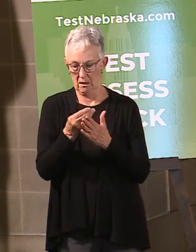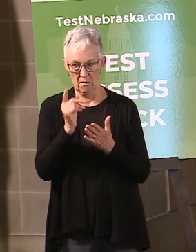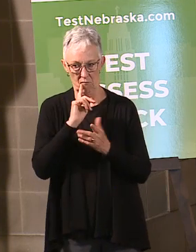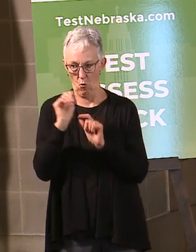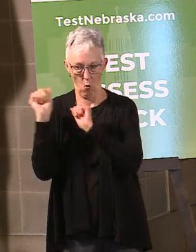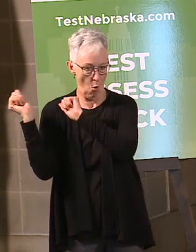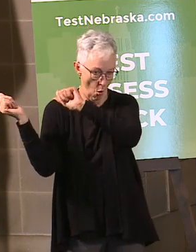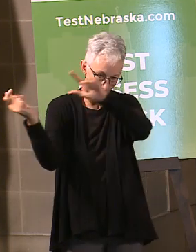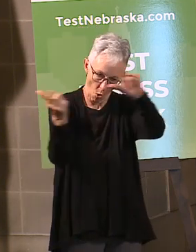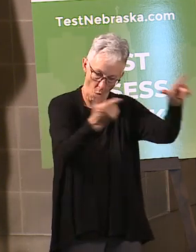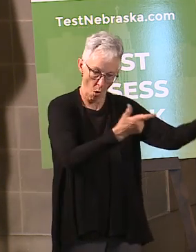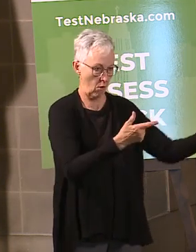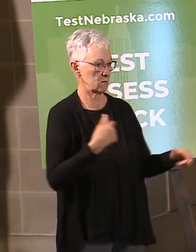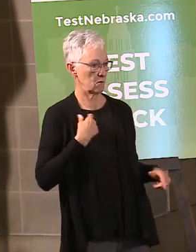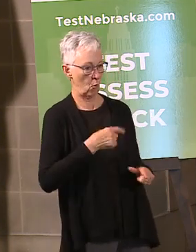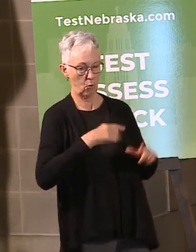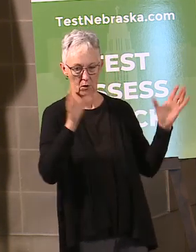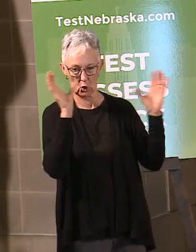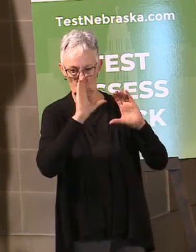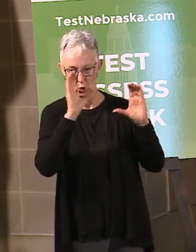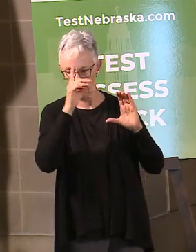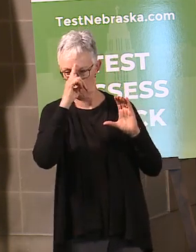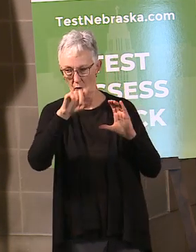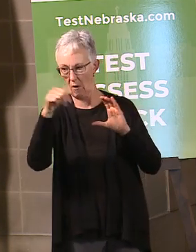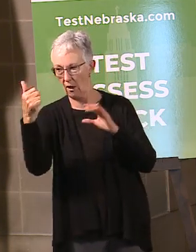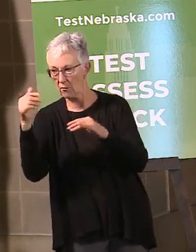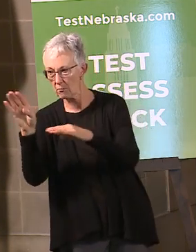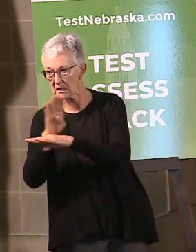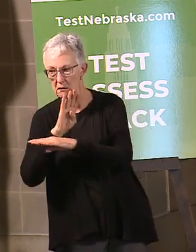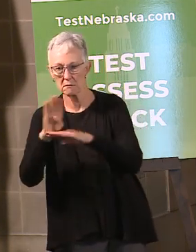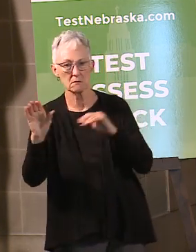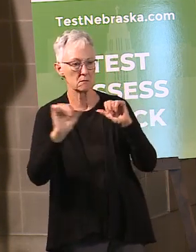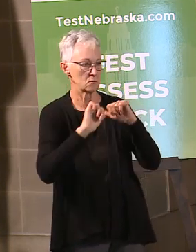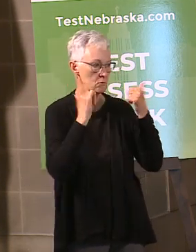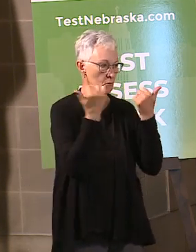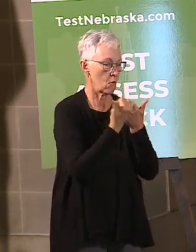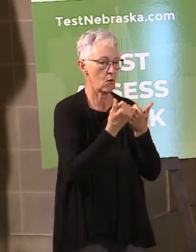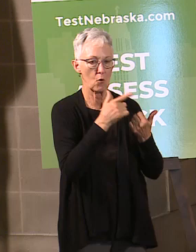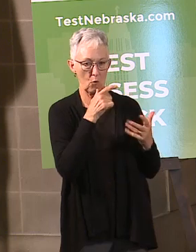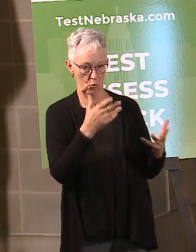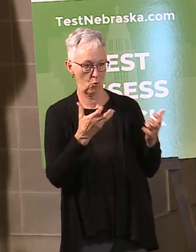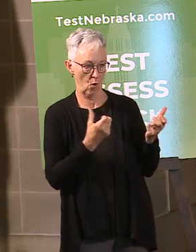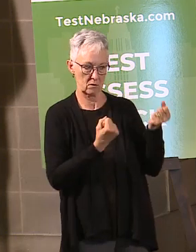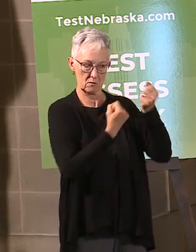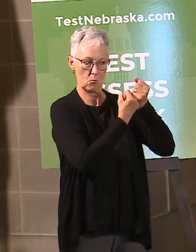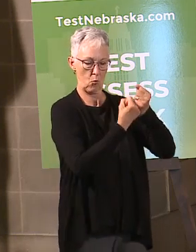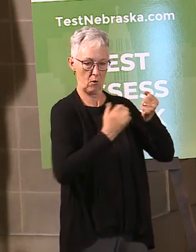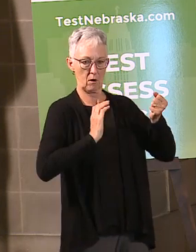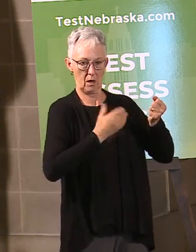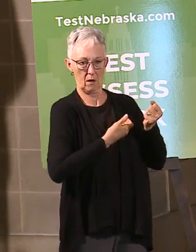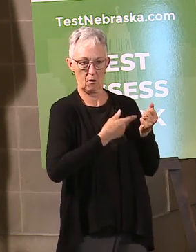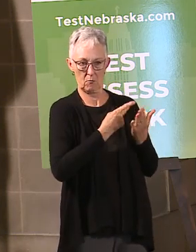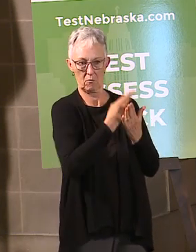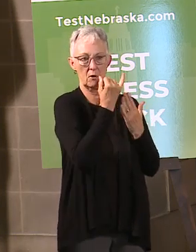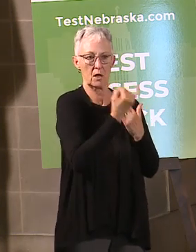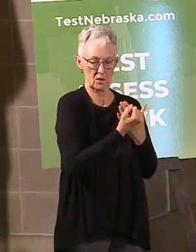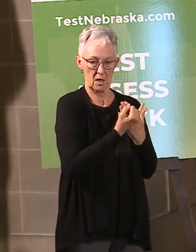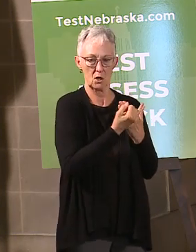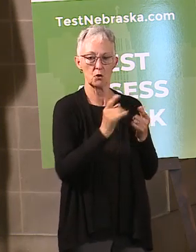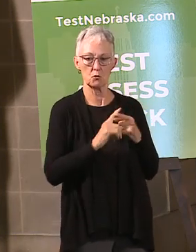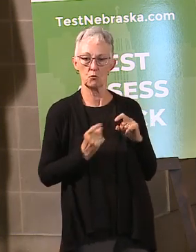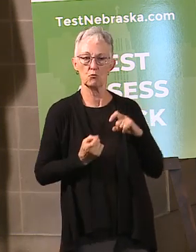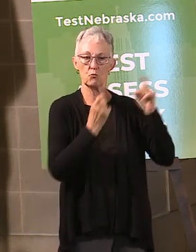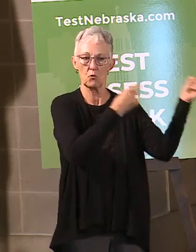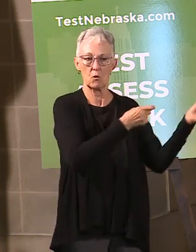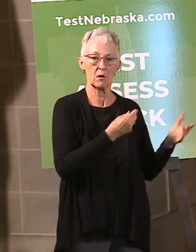for individuals, businesses, associations, anybody that would like to support this project to consider